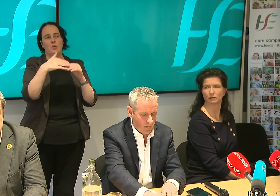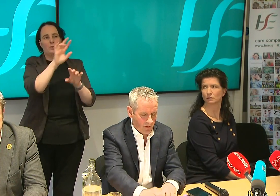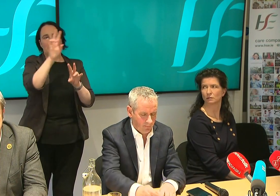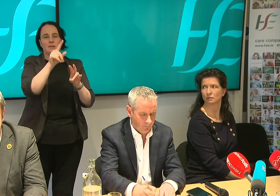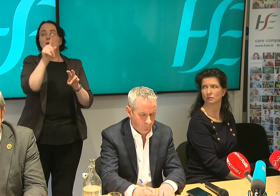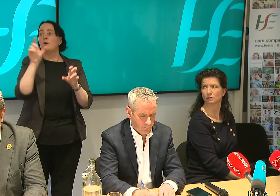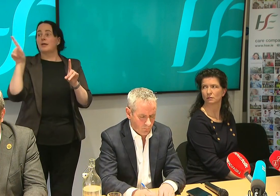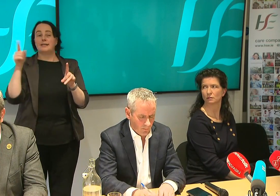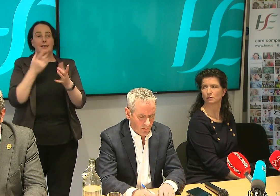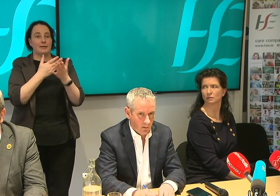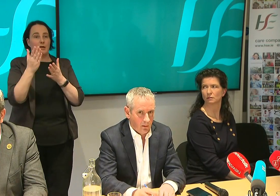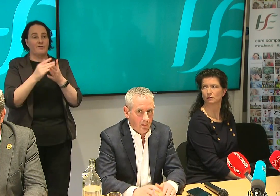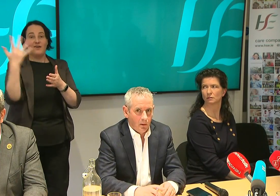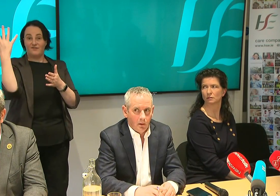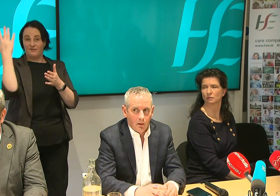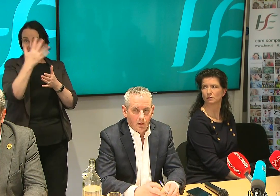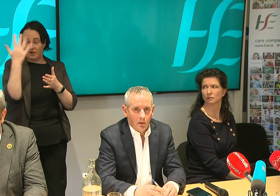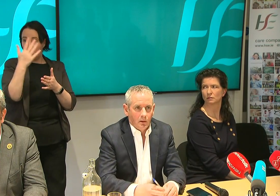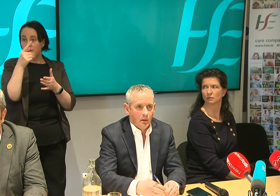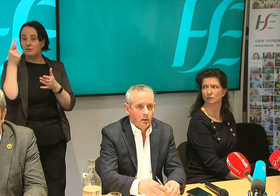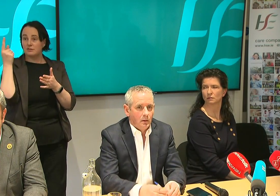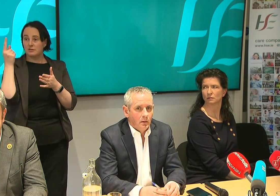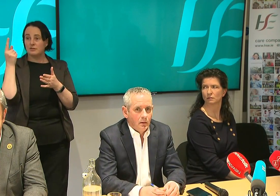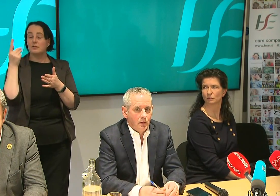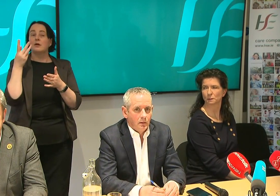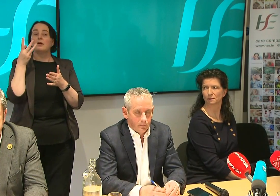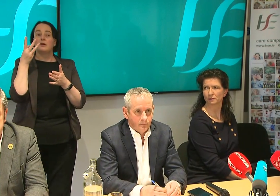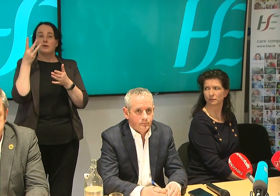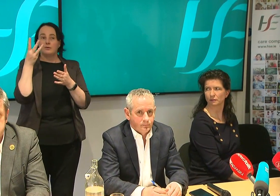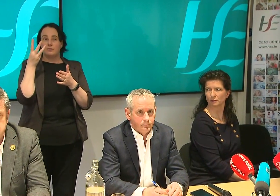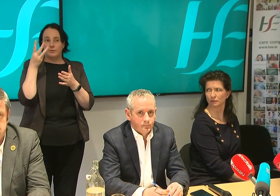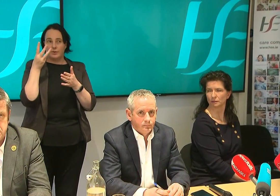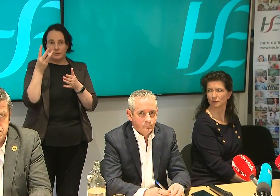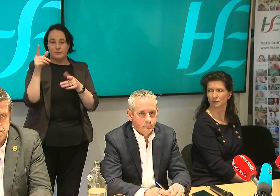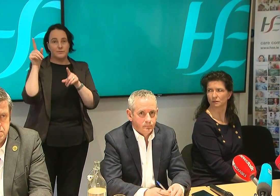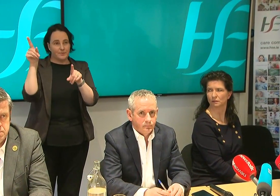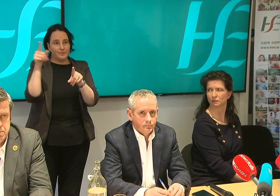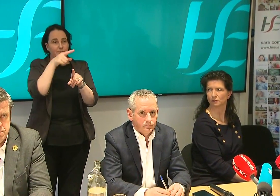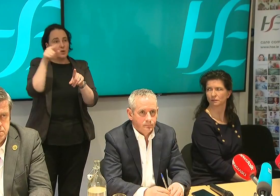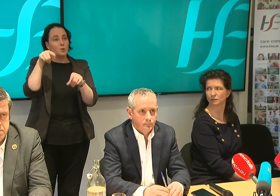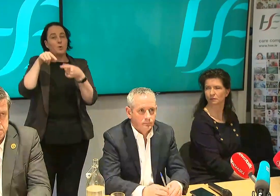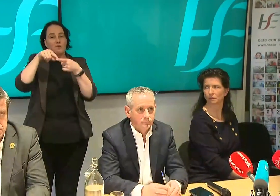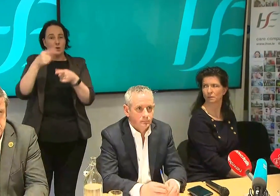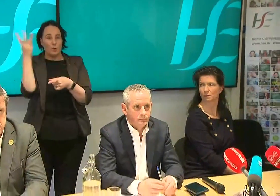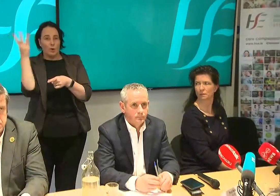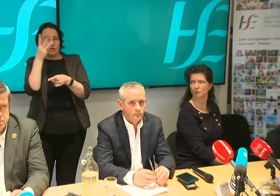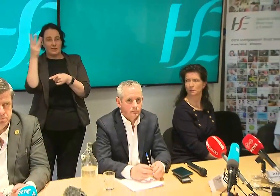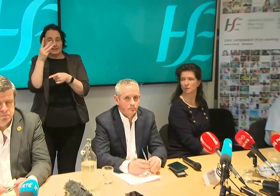that 5 o'clock one is determined by the UH and NPHET, so as those of you who are following this